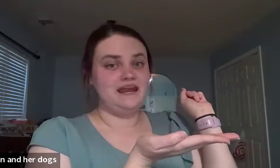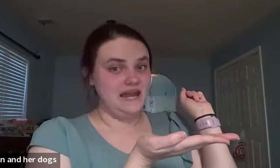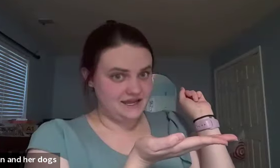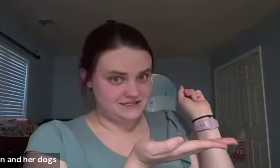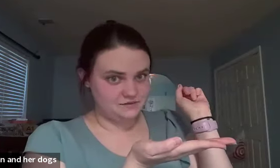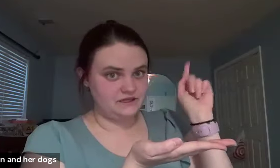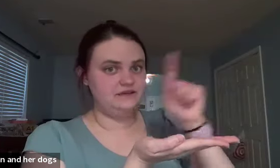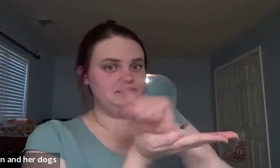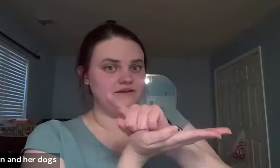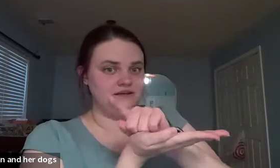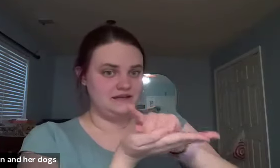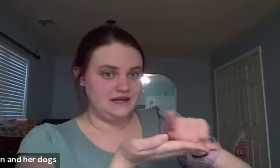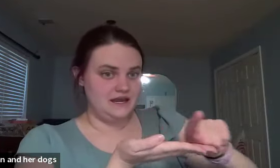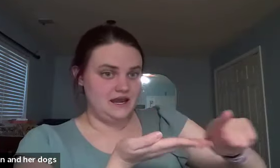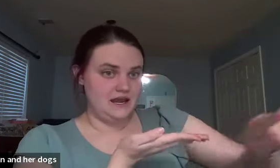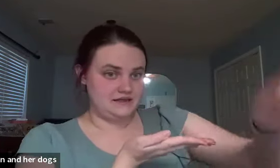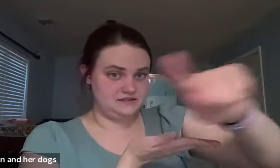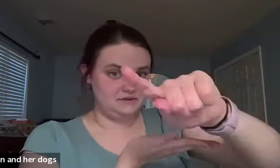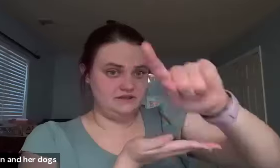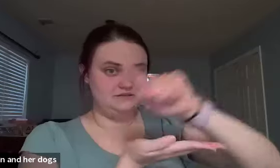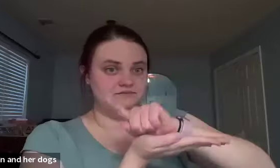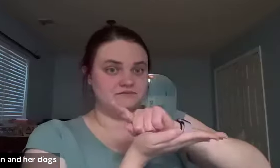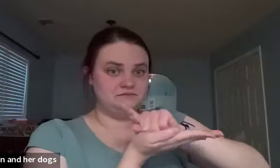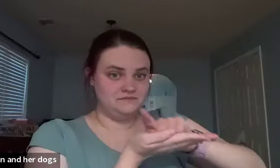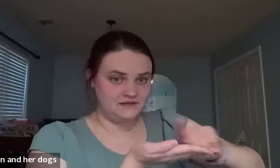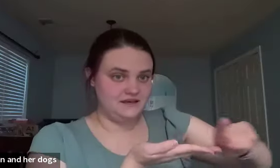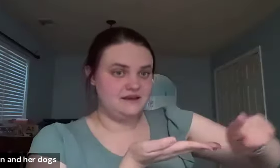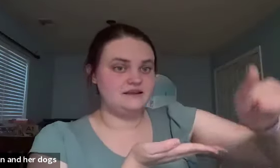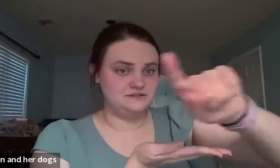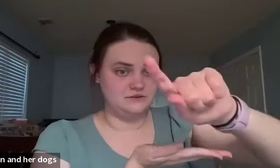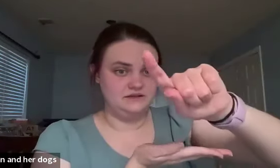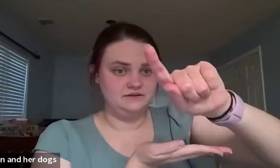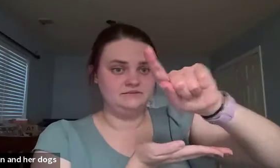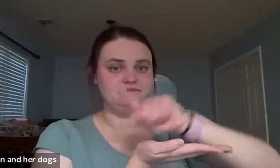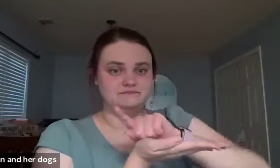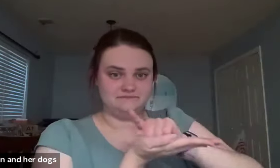Then next week, next week, next week.